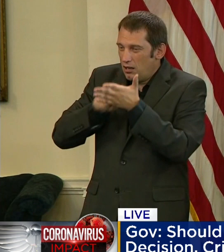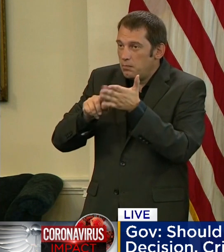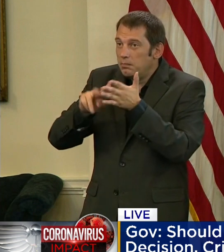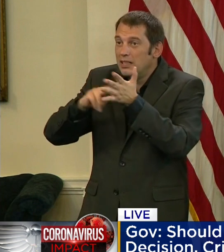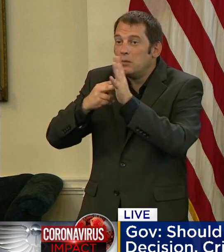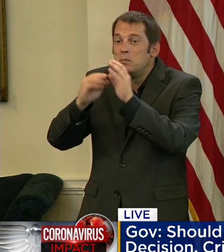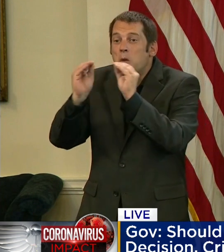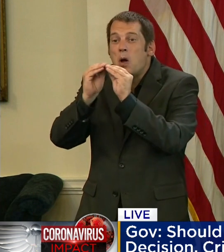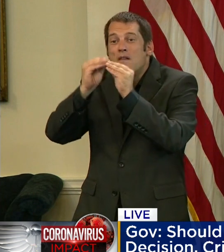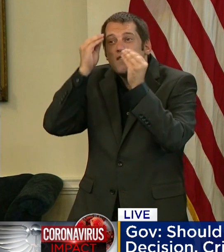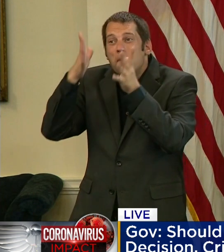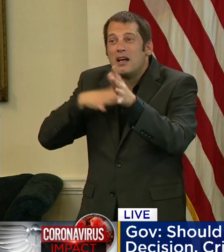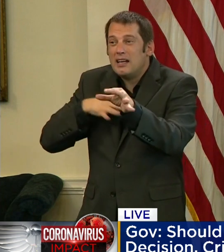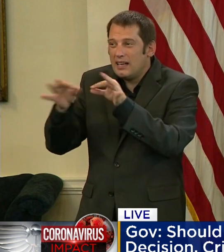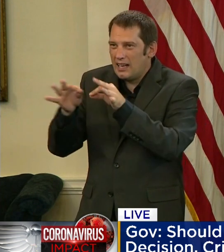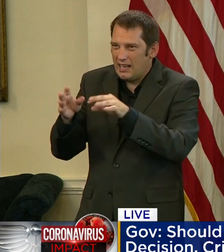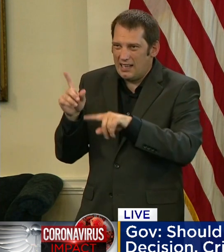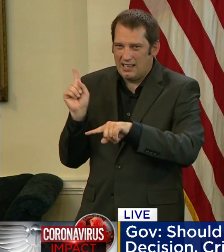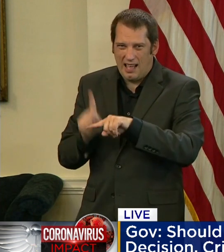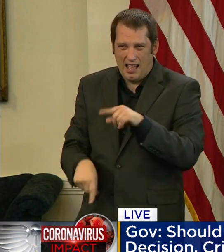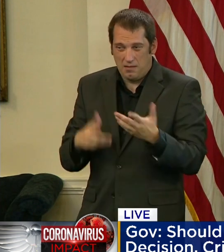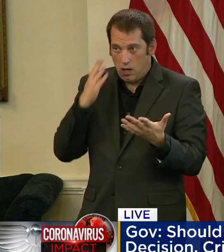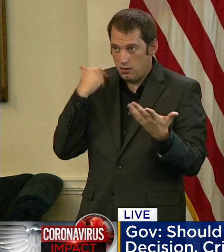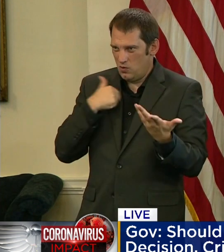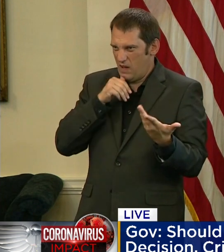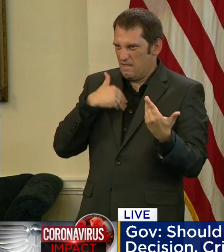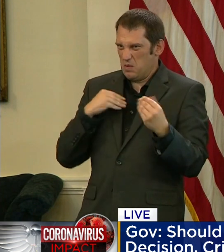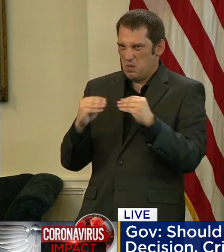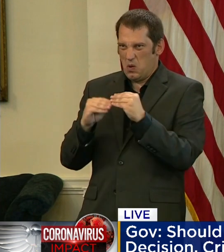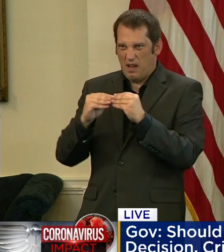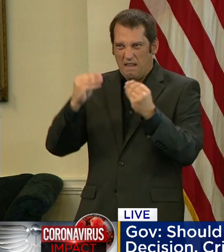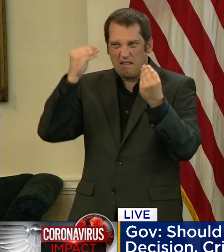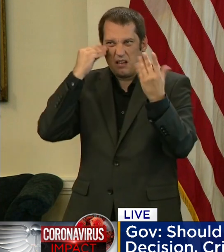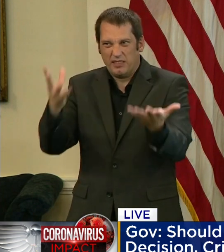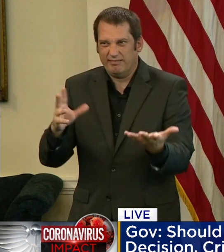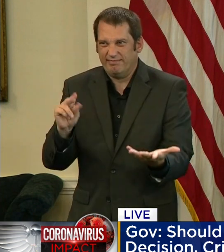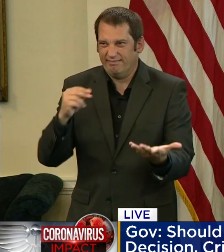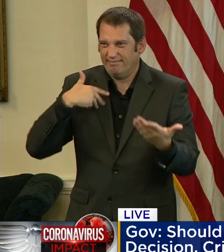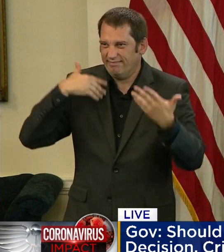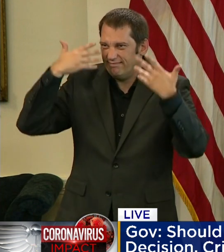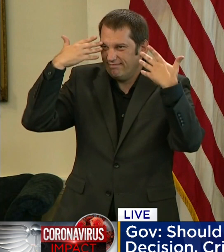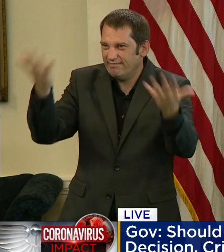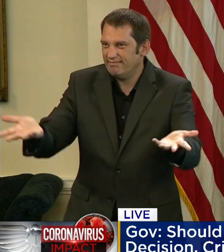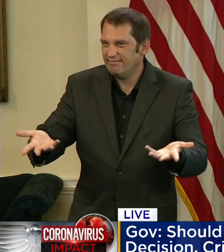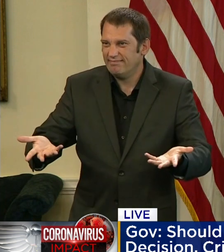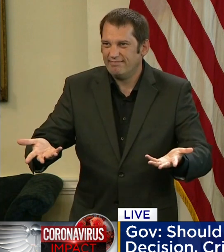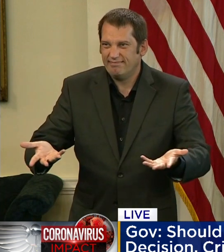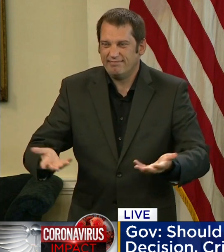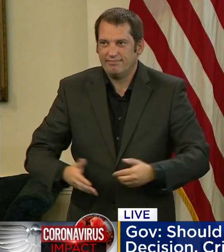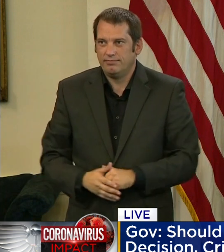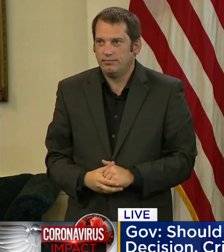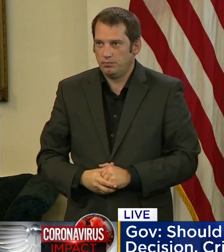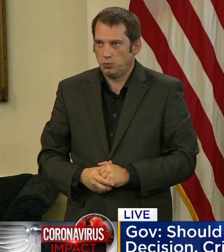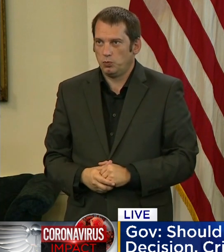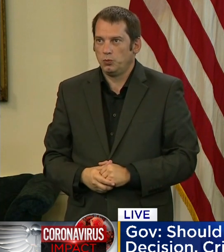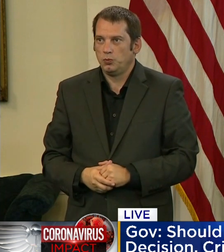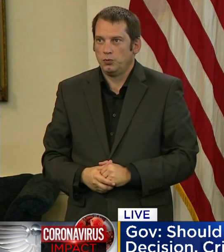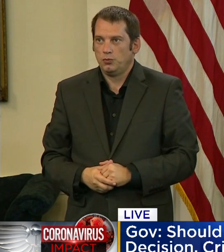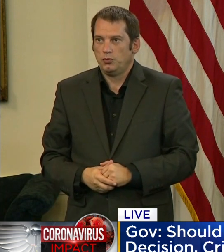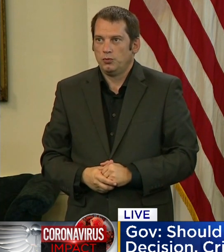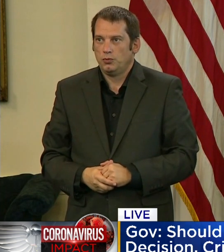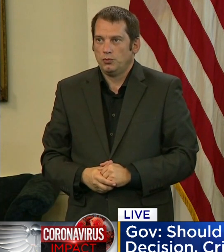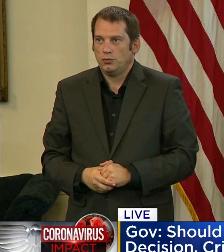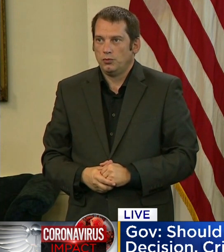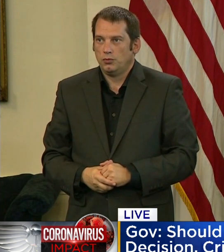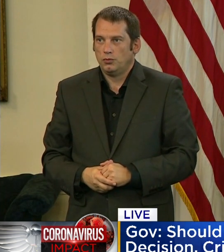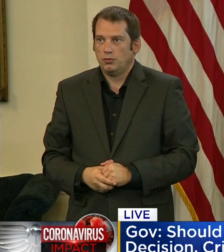I don't know the answer, but we know that there was a similar case that involved a Nigerian crime ring, and not to say that this is in any